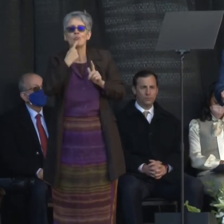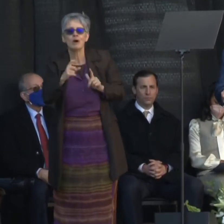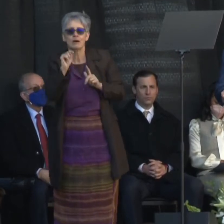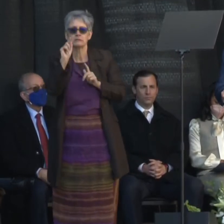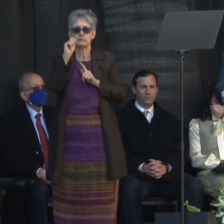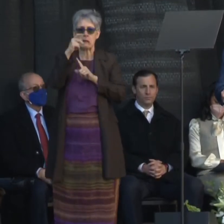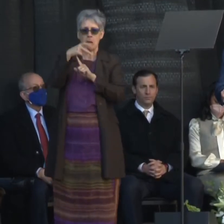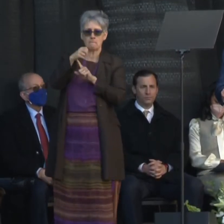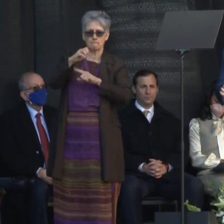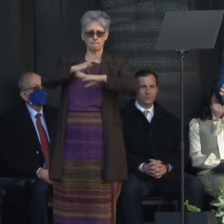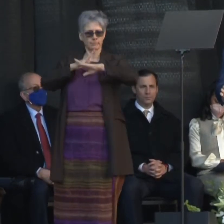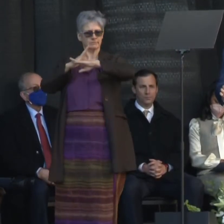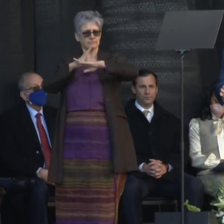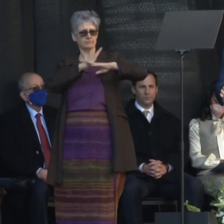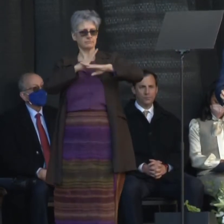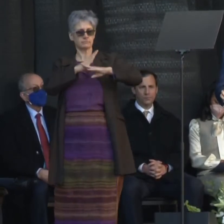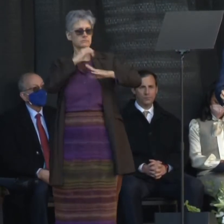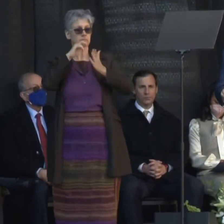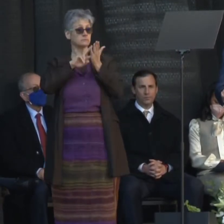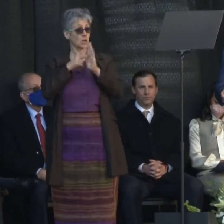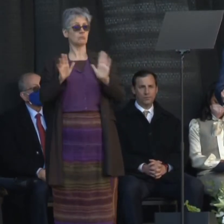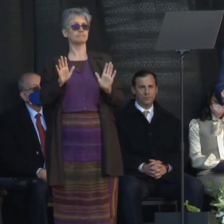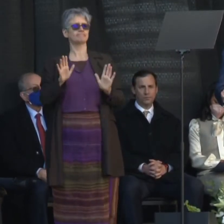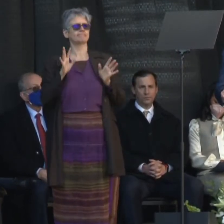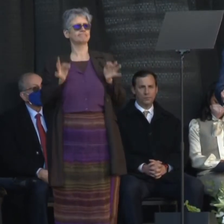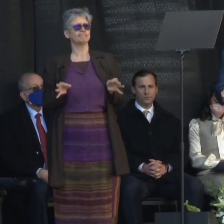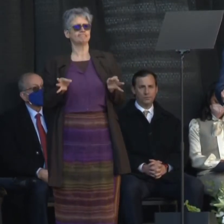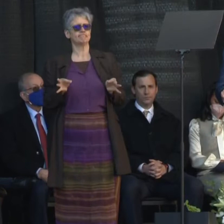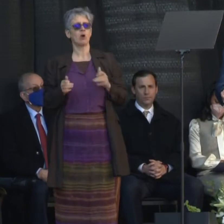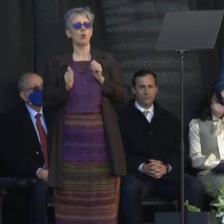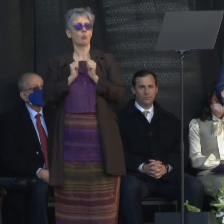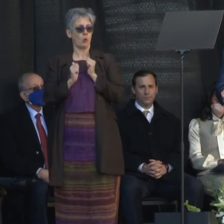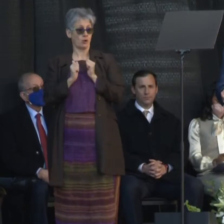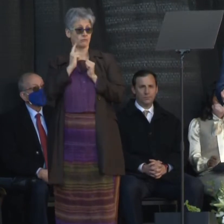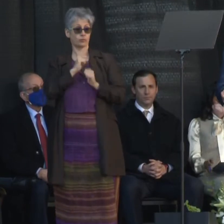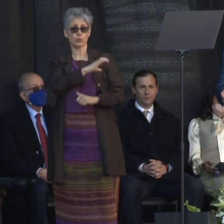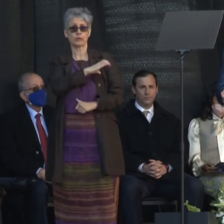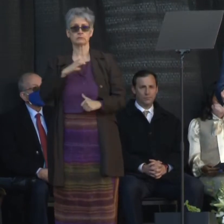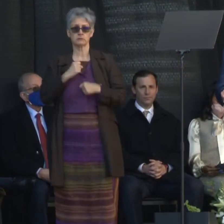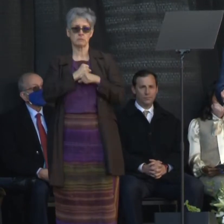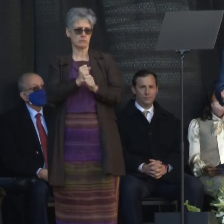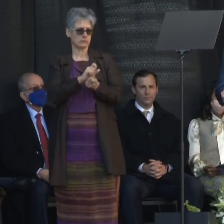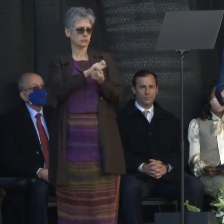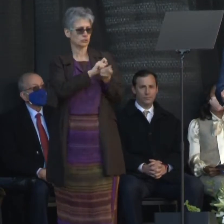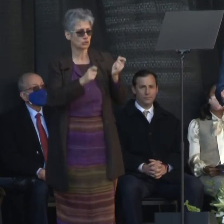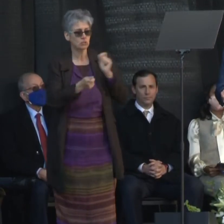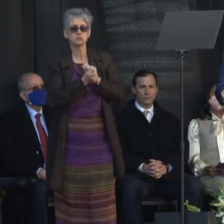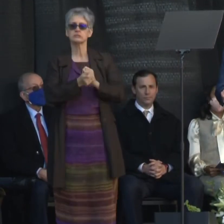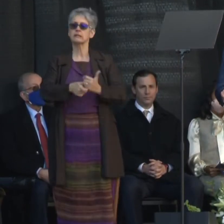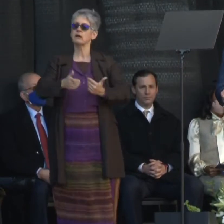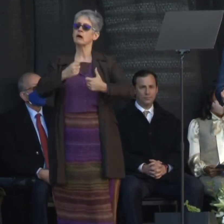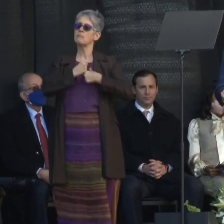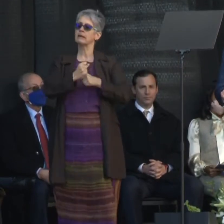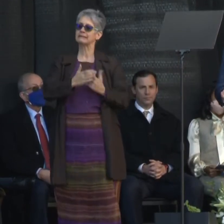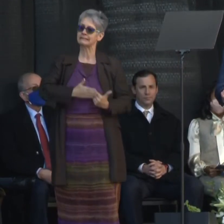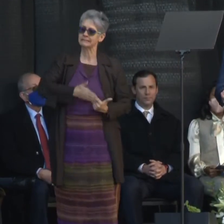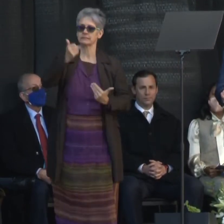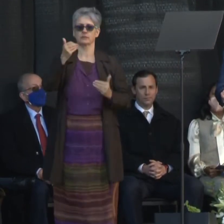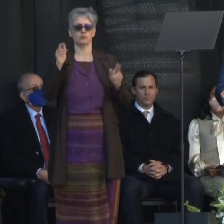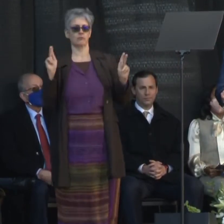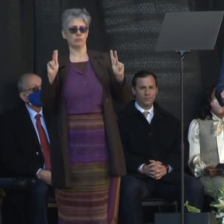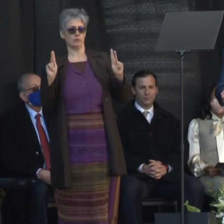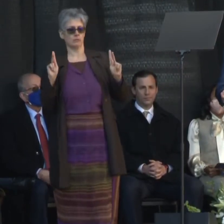created. So I ran for council to make a change. I wanted it to be easier for people to live, work, and raise a family